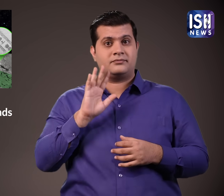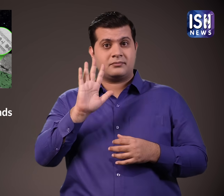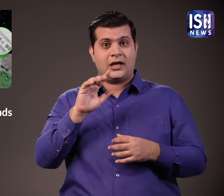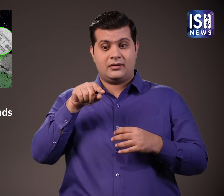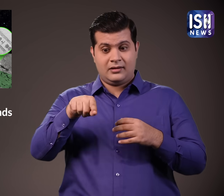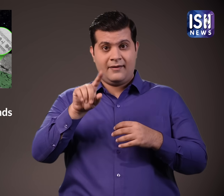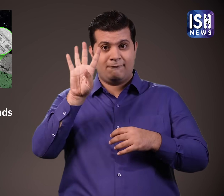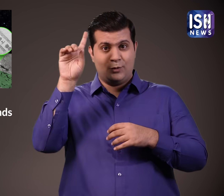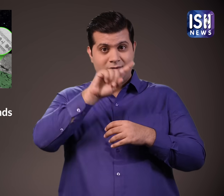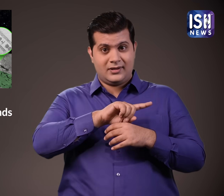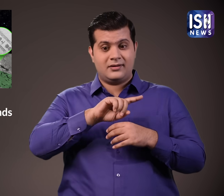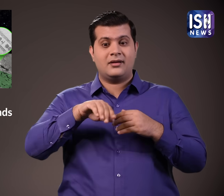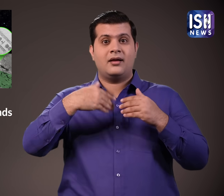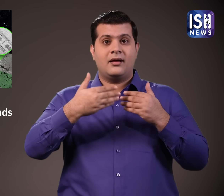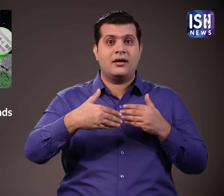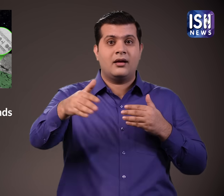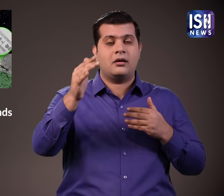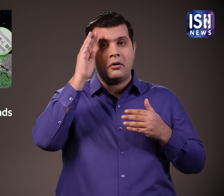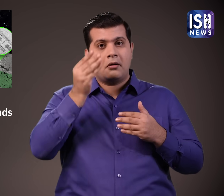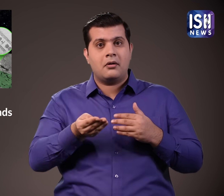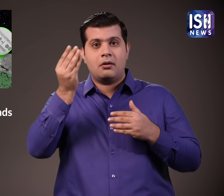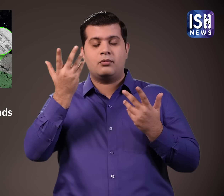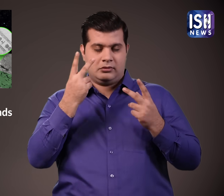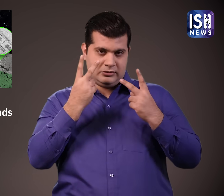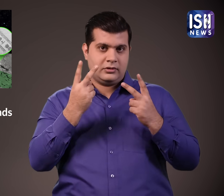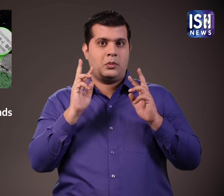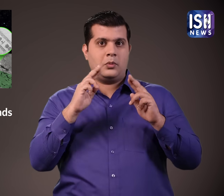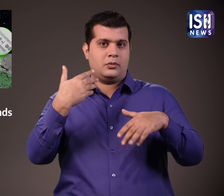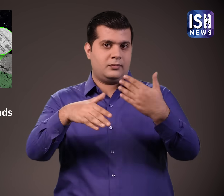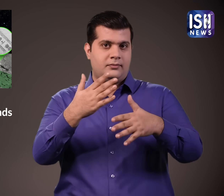Whether or not the lander and rover can work for more days will be known later.